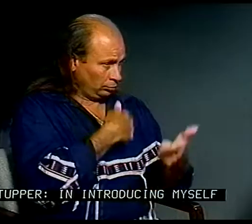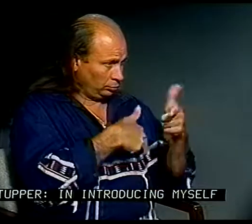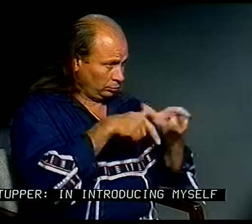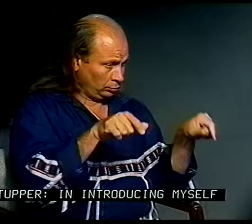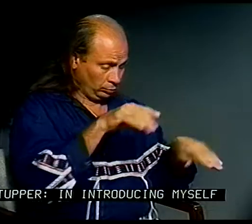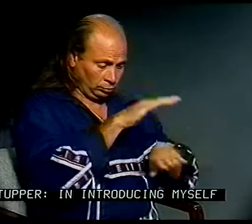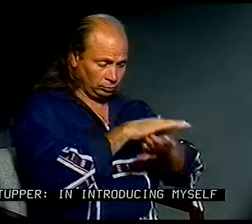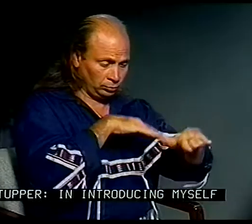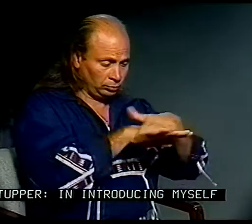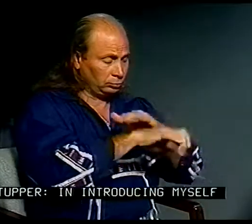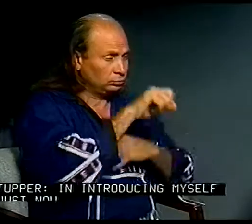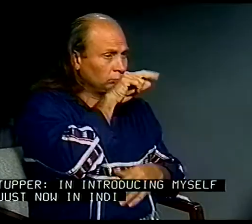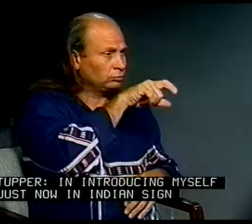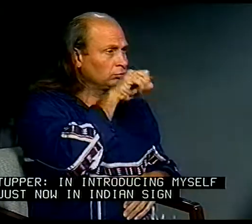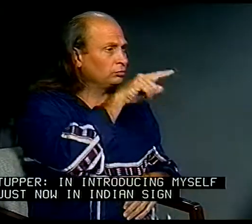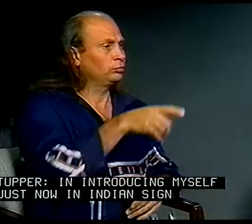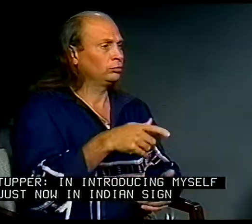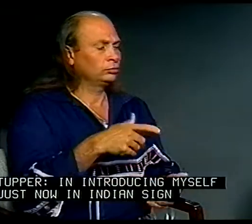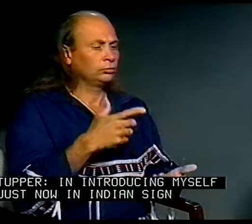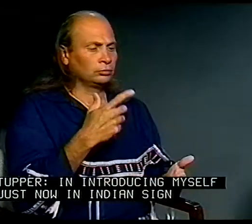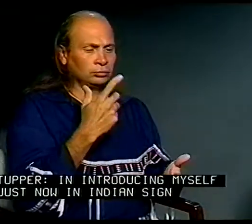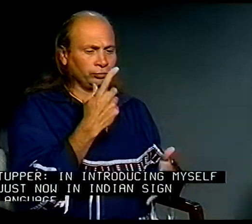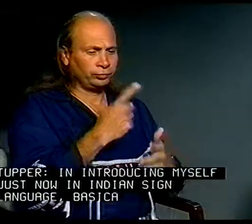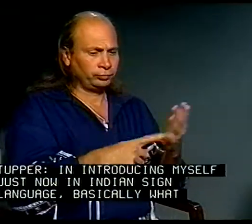In introducing myself just now in Indian Sign Language,